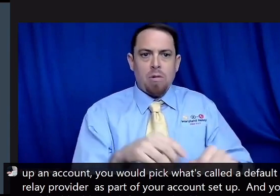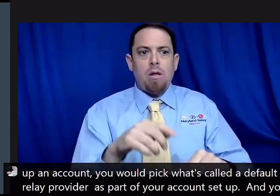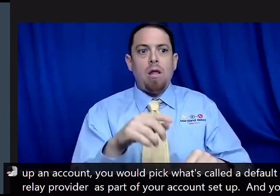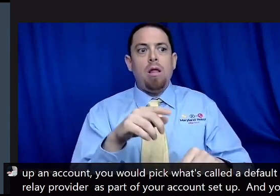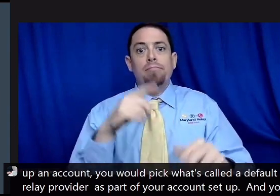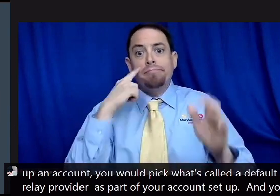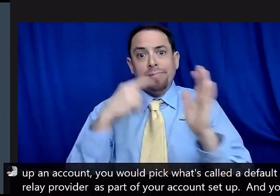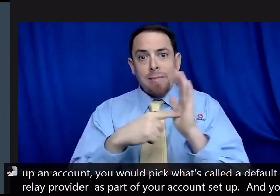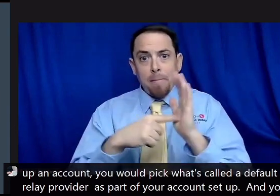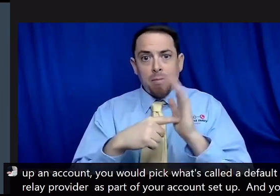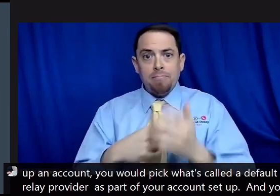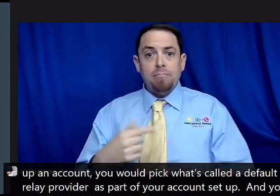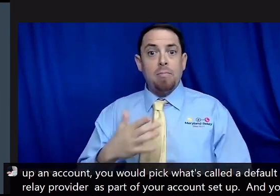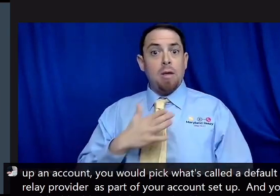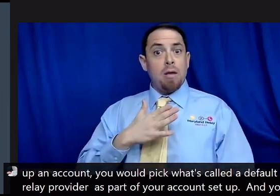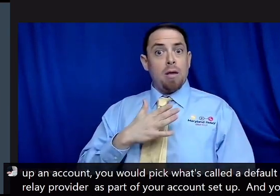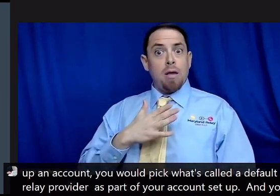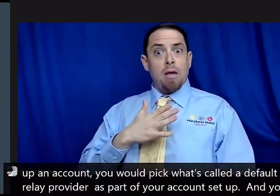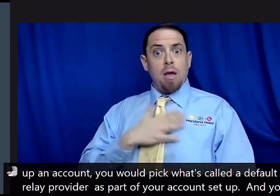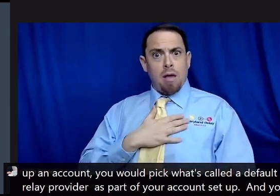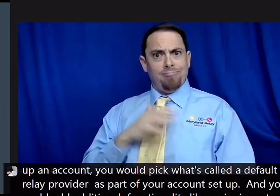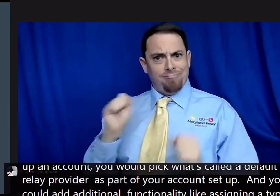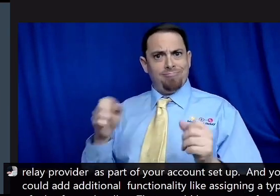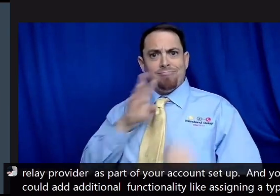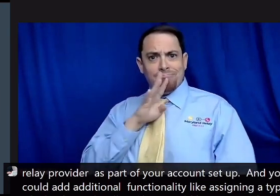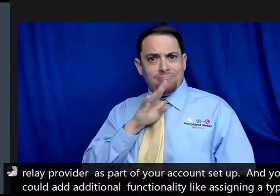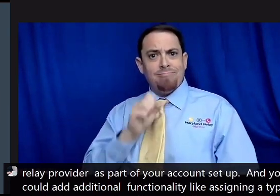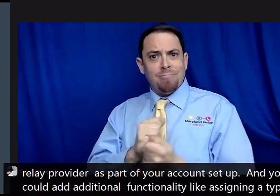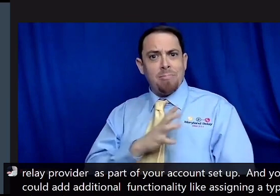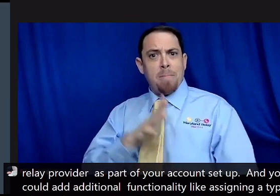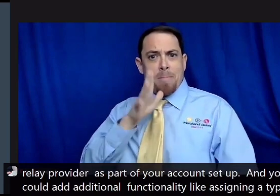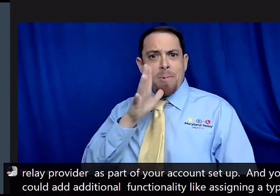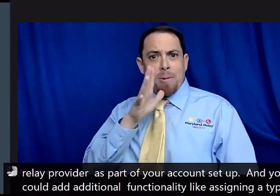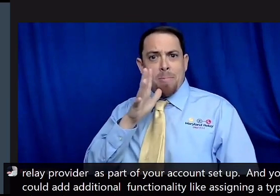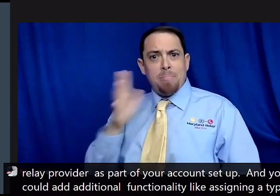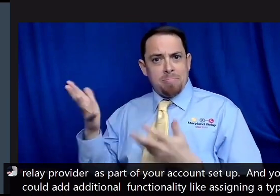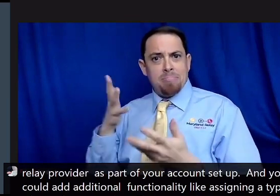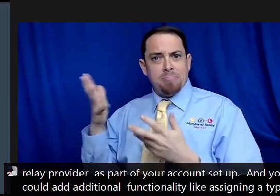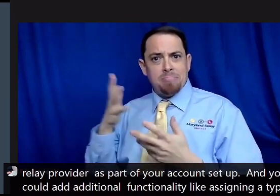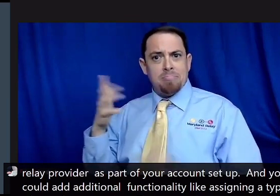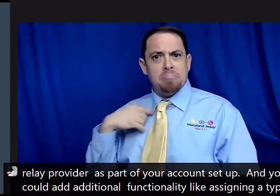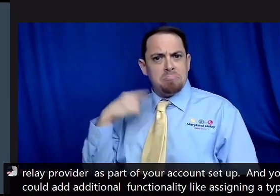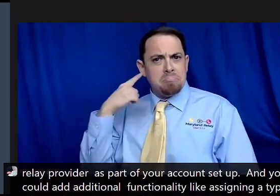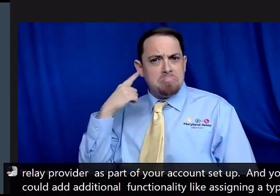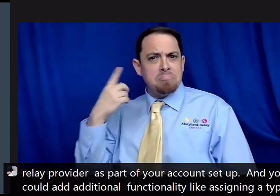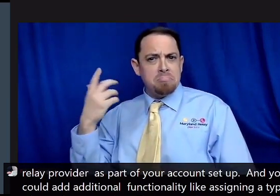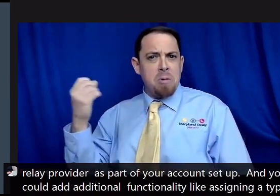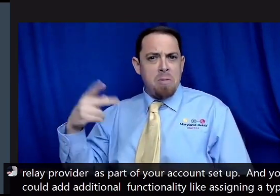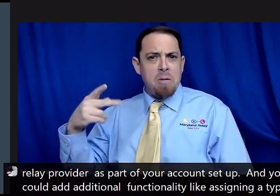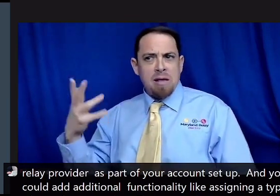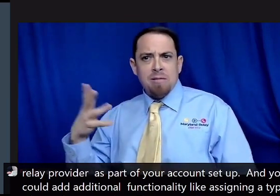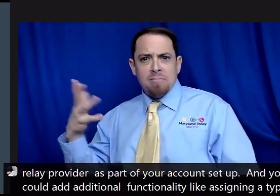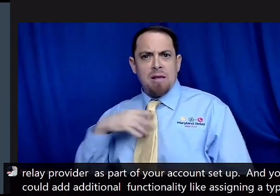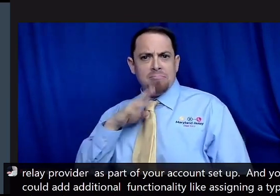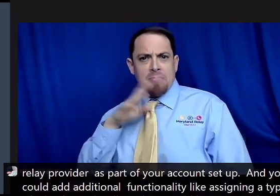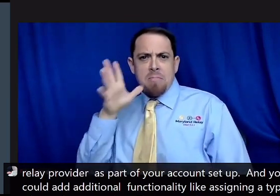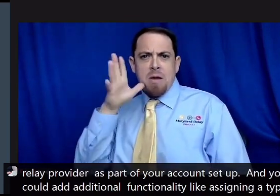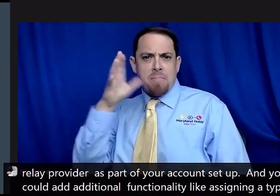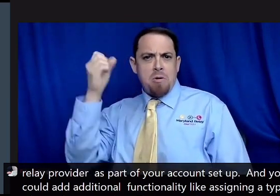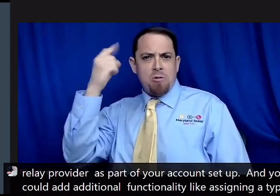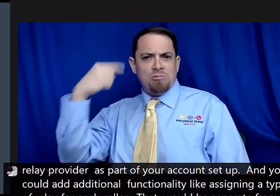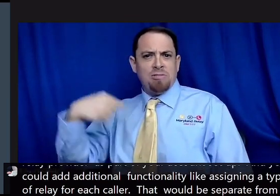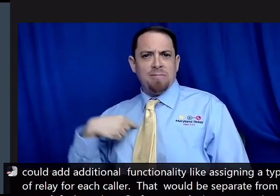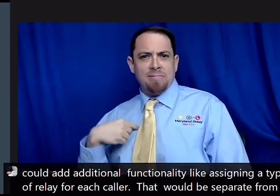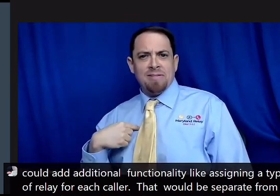That would be separate from your default setting. So for example, in my case, I can use spoken language with